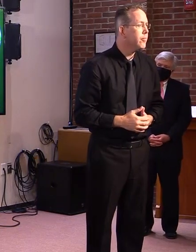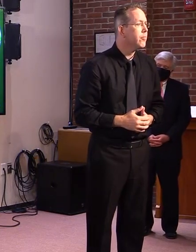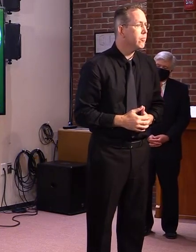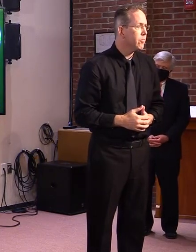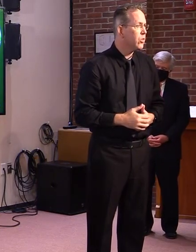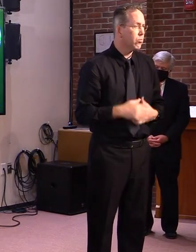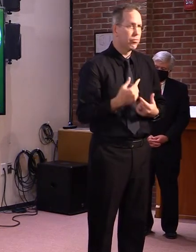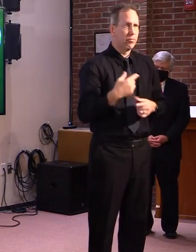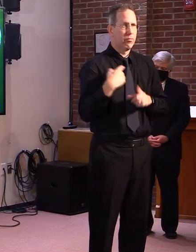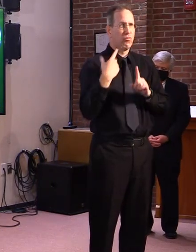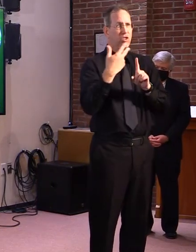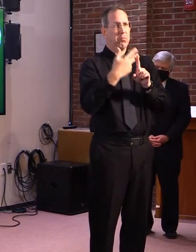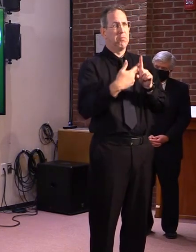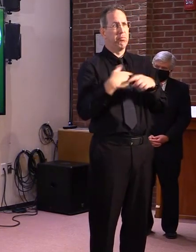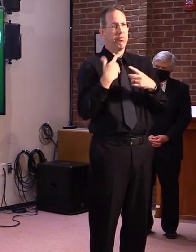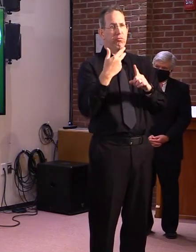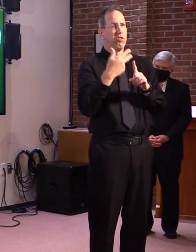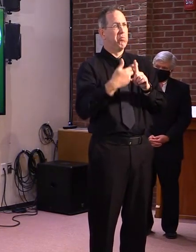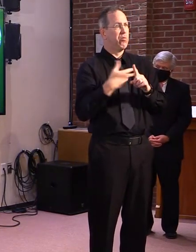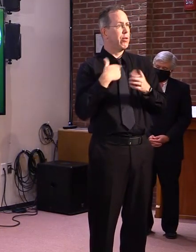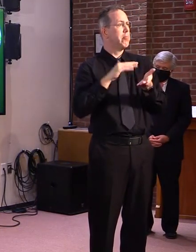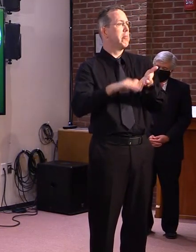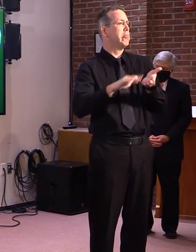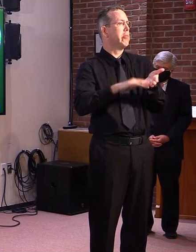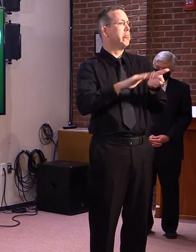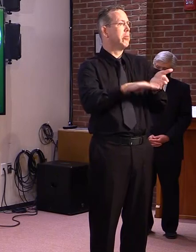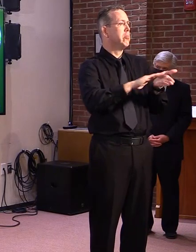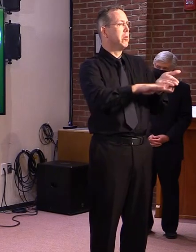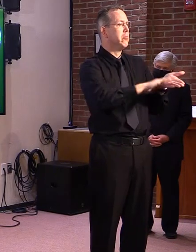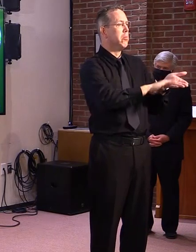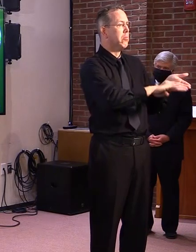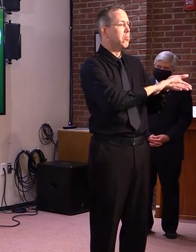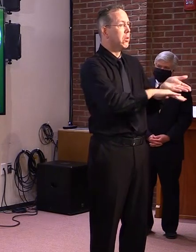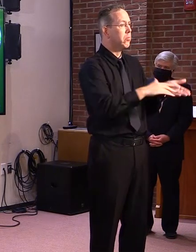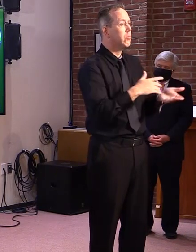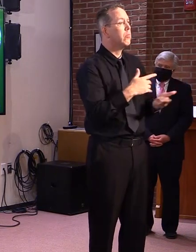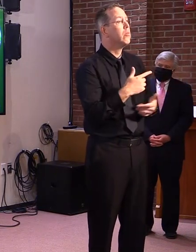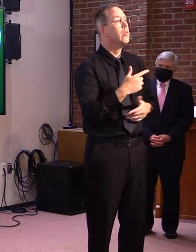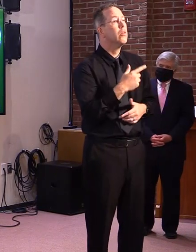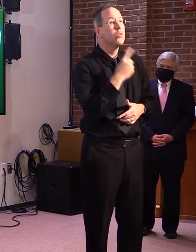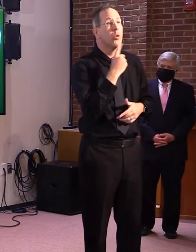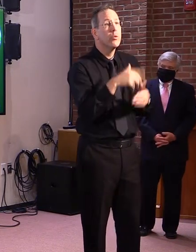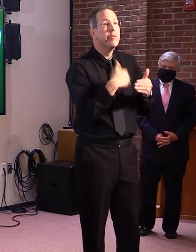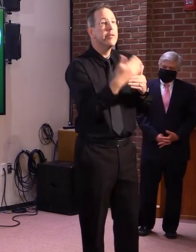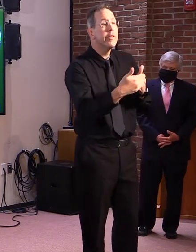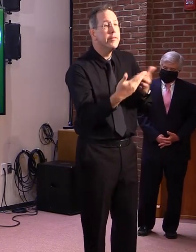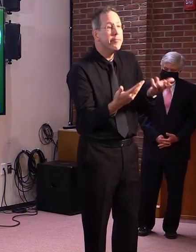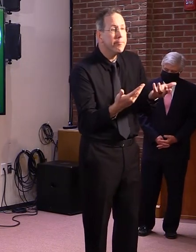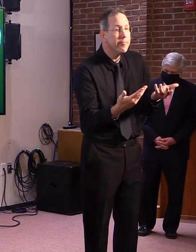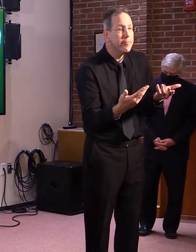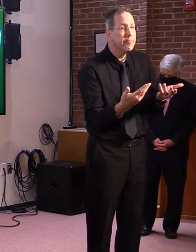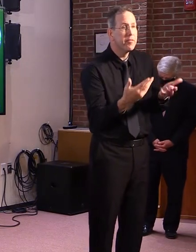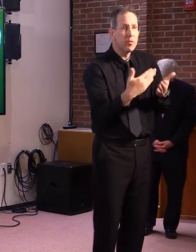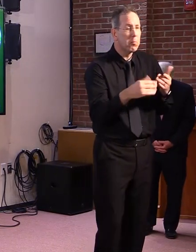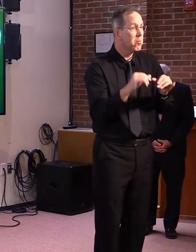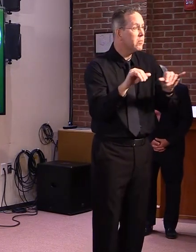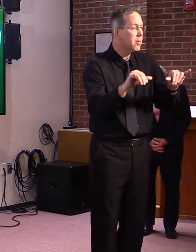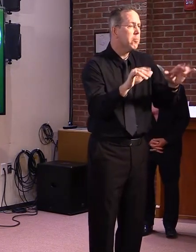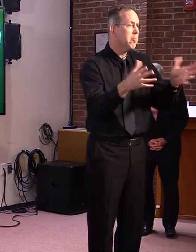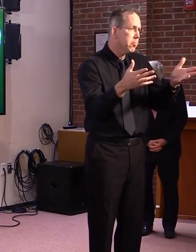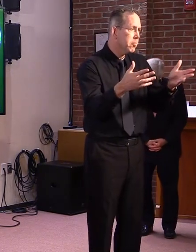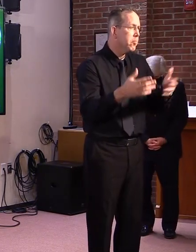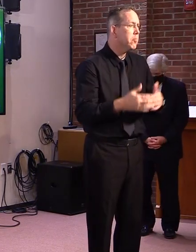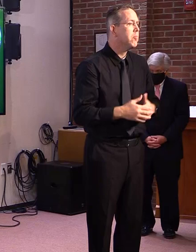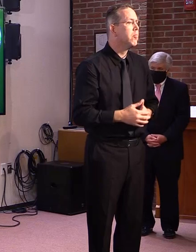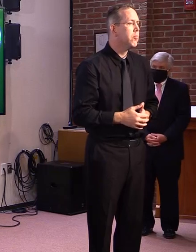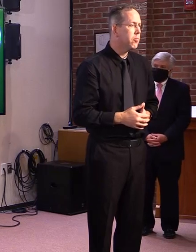think what we need to do, to be quite honest, is make sure we stay there, and then we can try and bring what